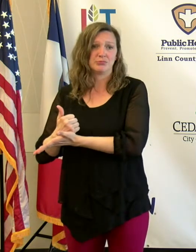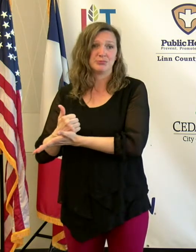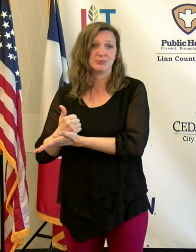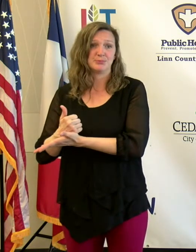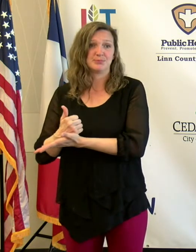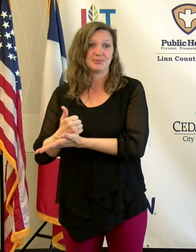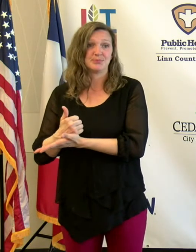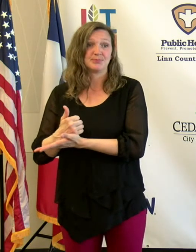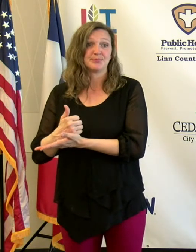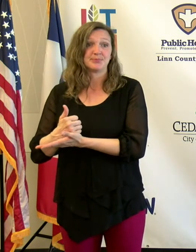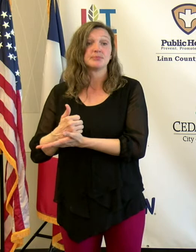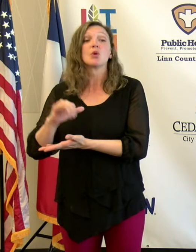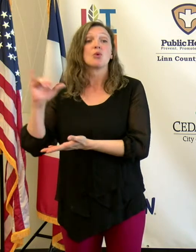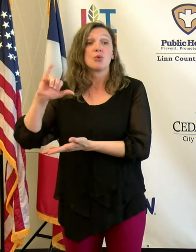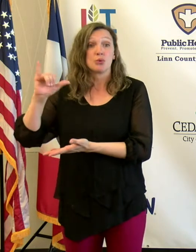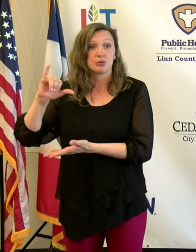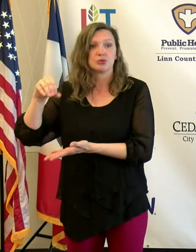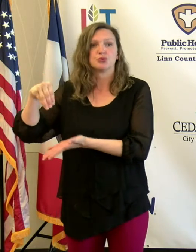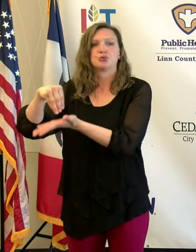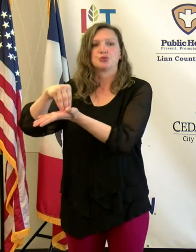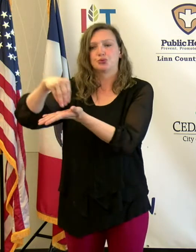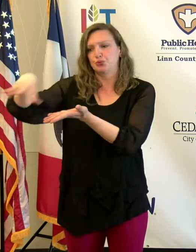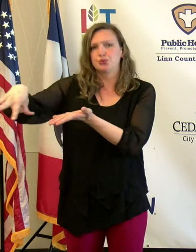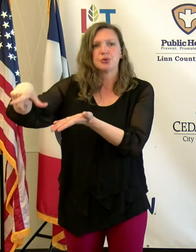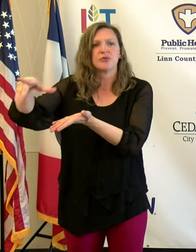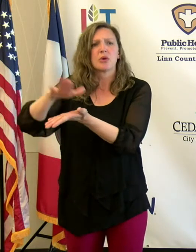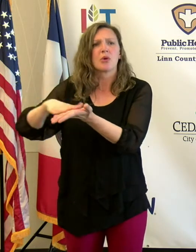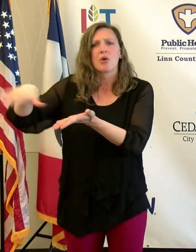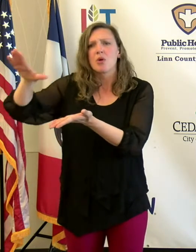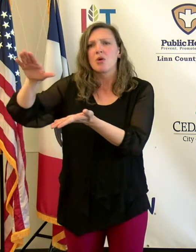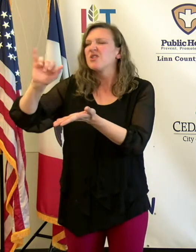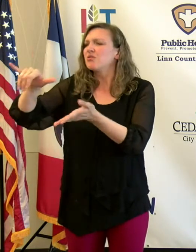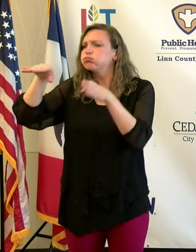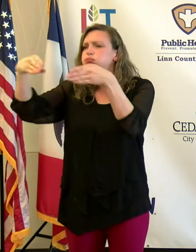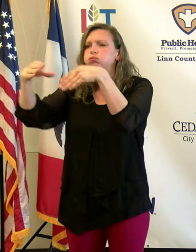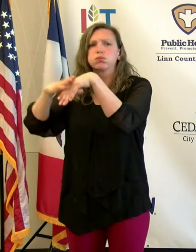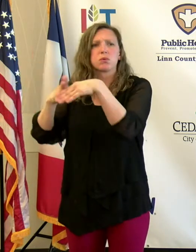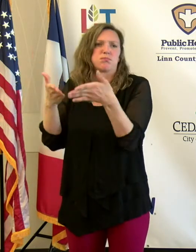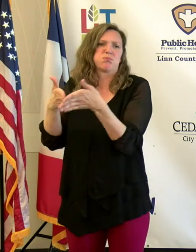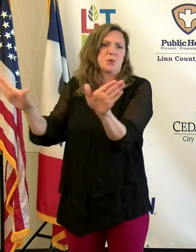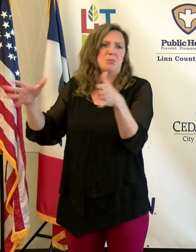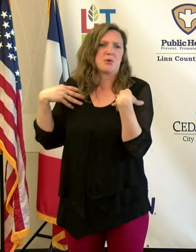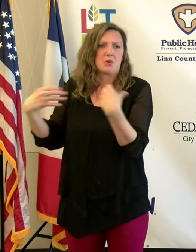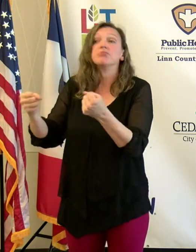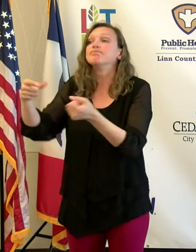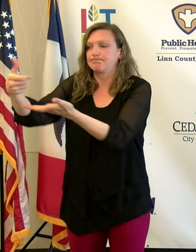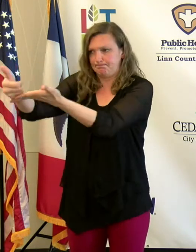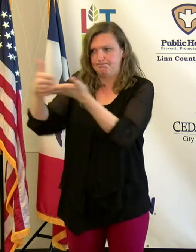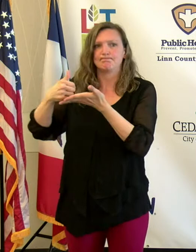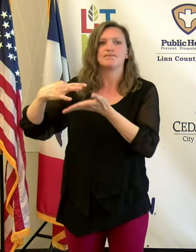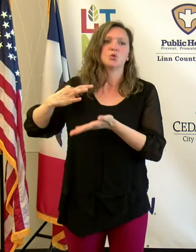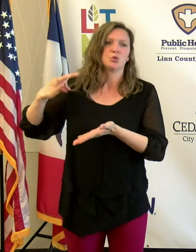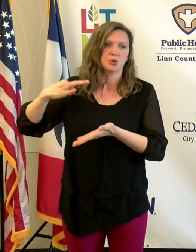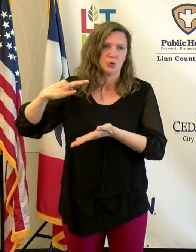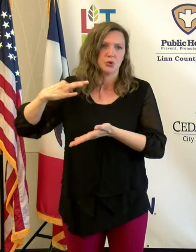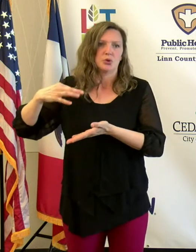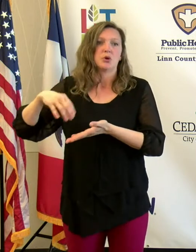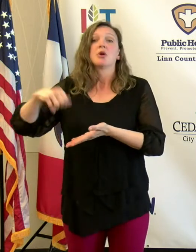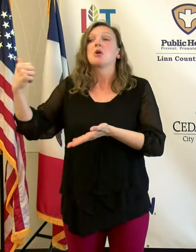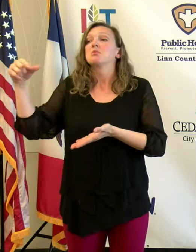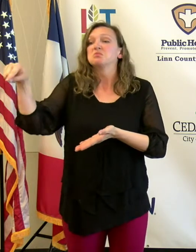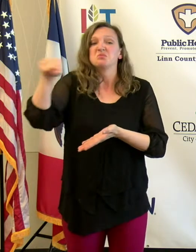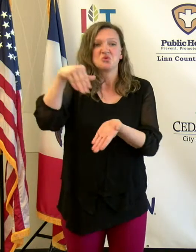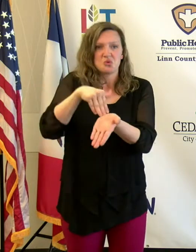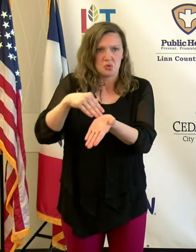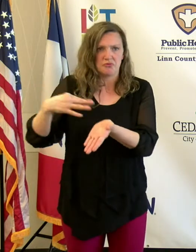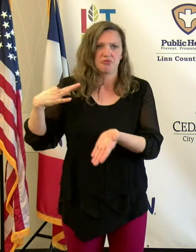students associated with the College of Public Health in Iowa City that are helping. And we have other nurses and volunteers that have come in with